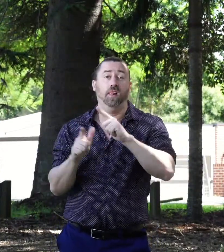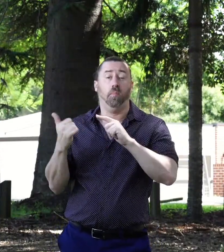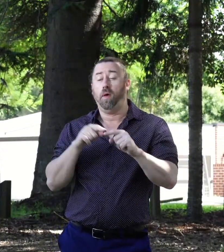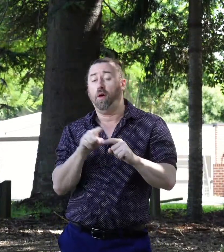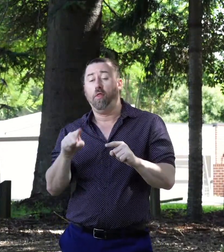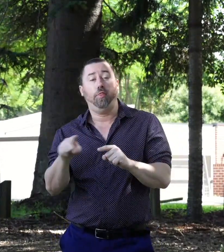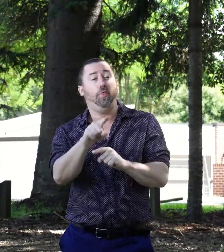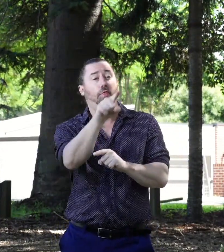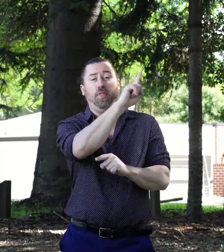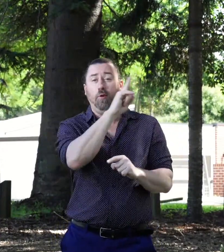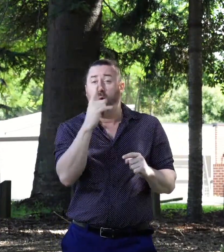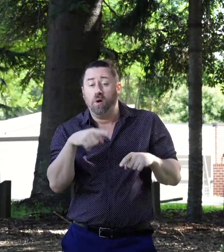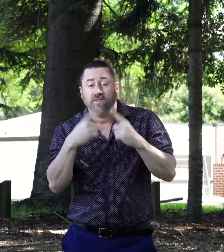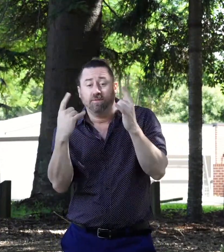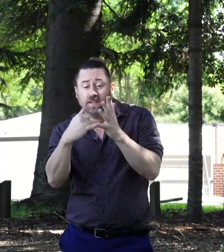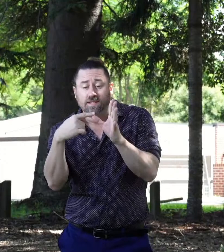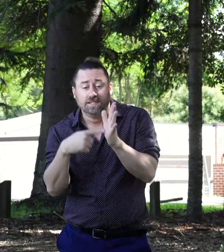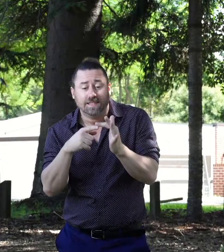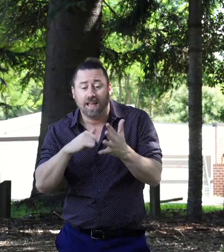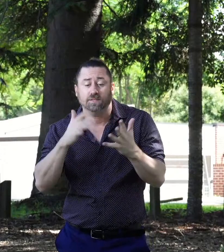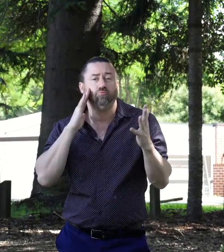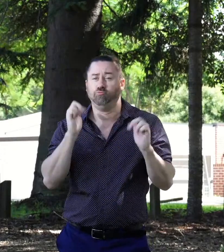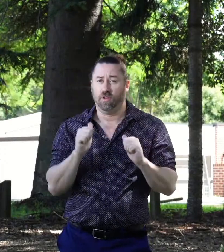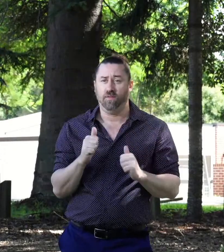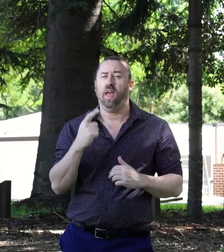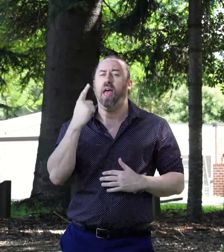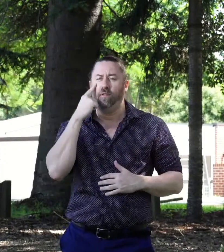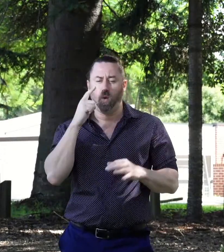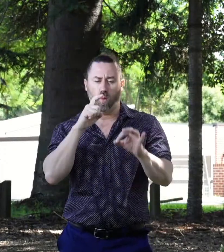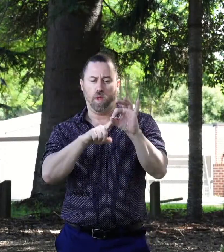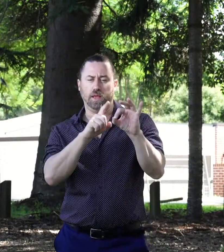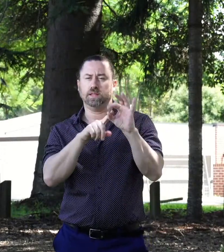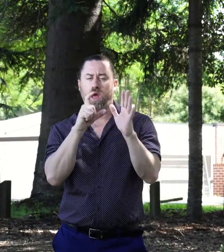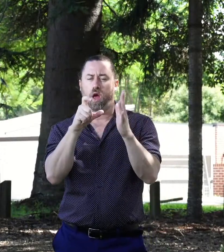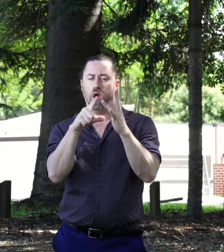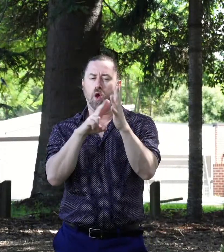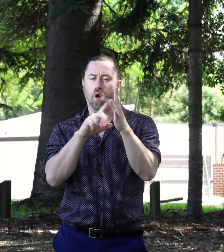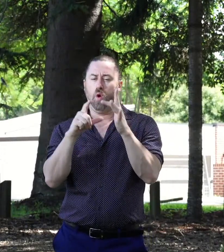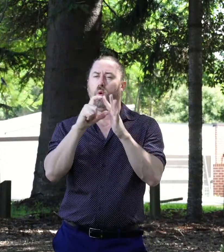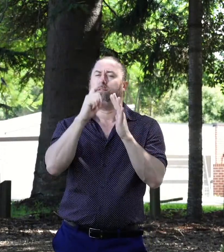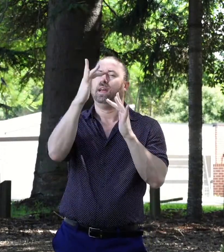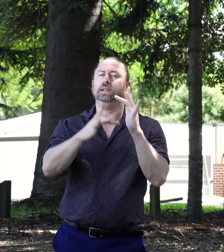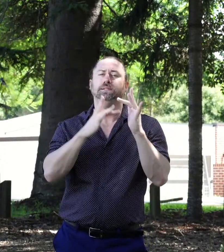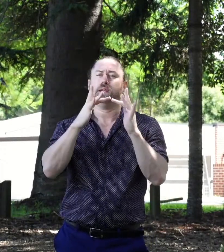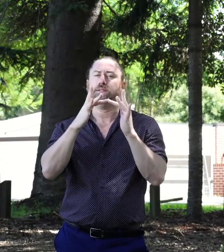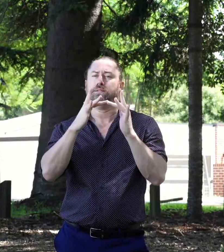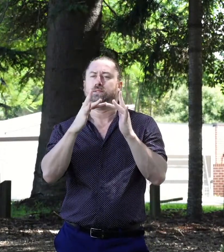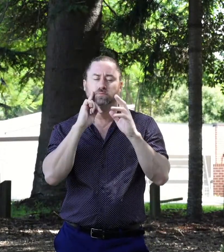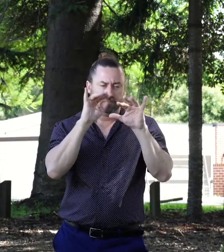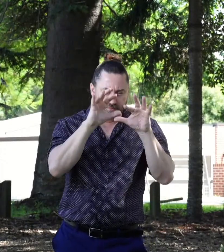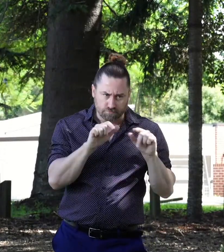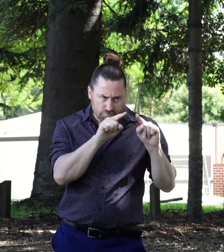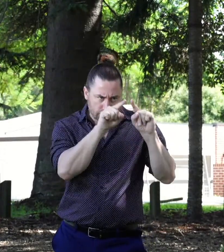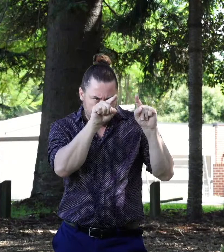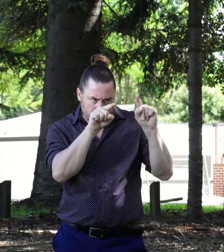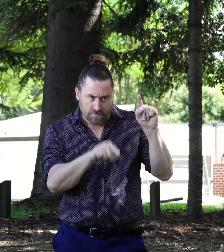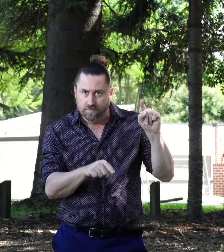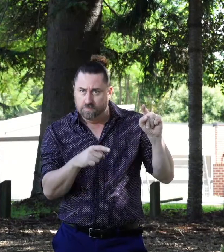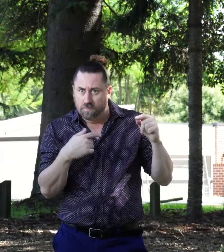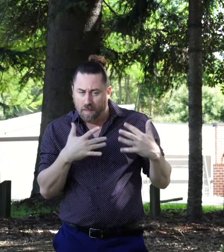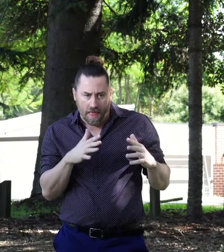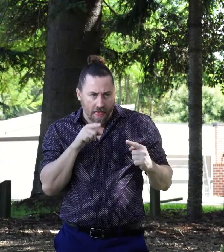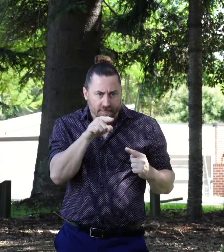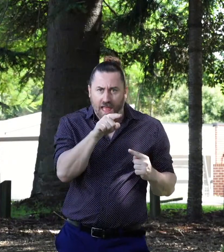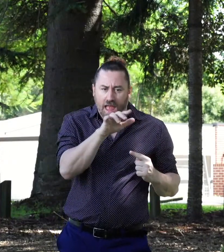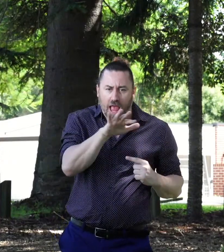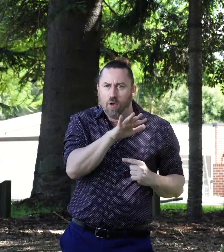elsewhere in the country, just check the Queensland COVID website for those venues to see if you have been there during those times and follow the